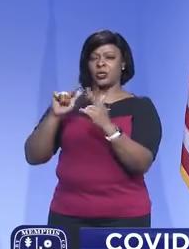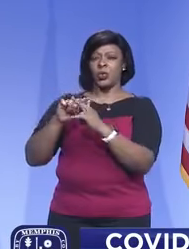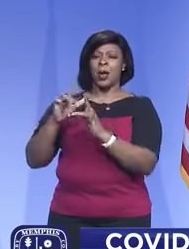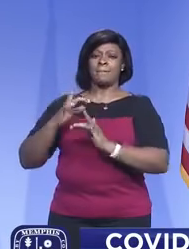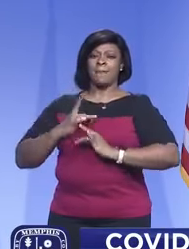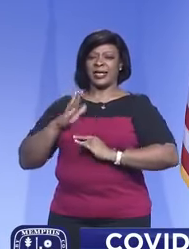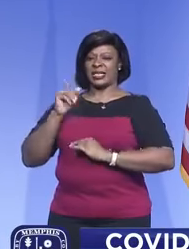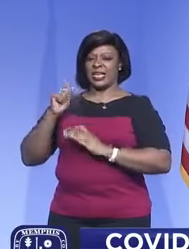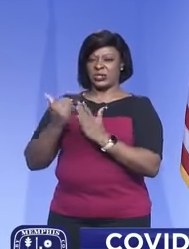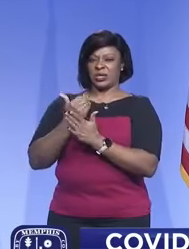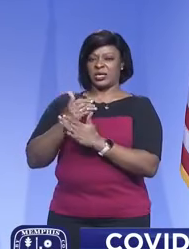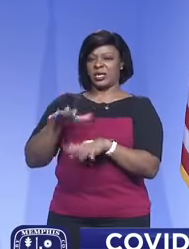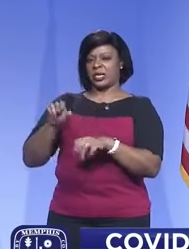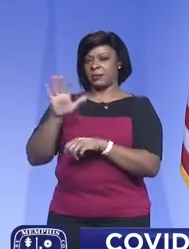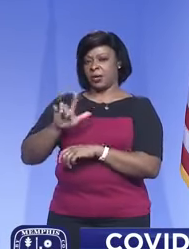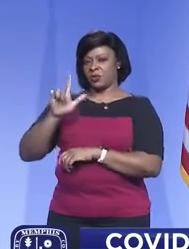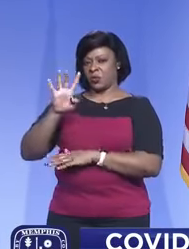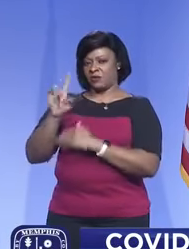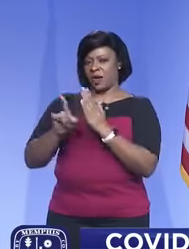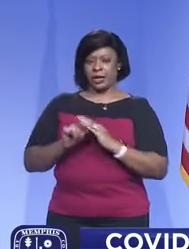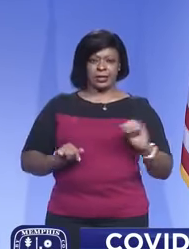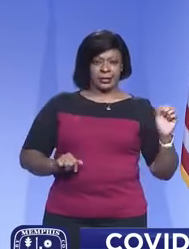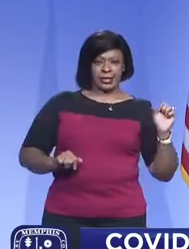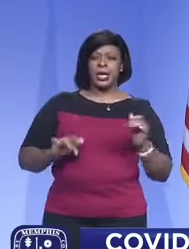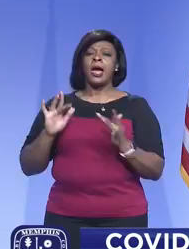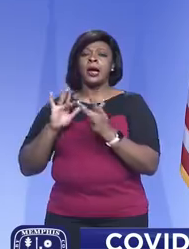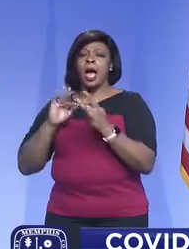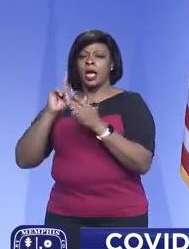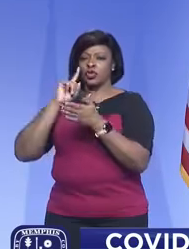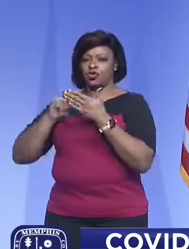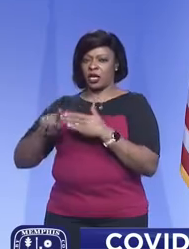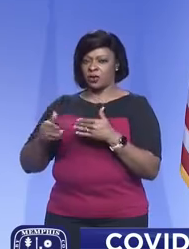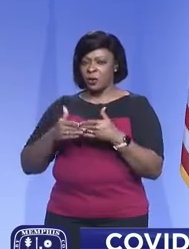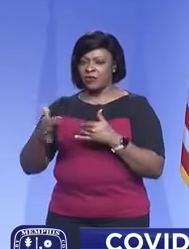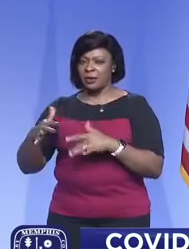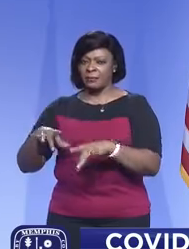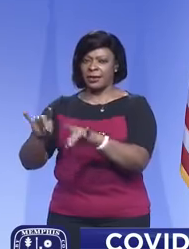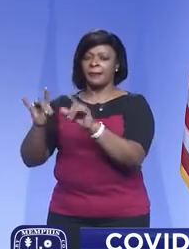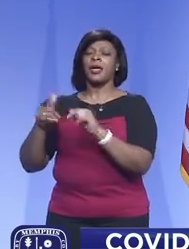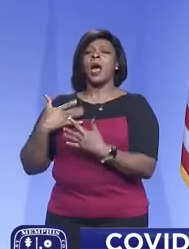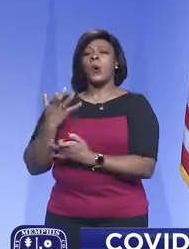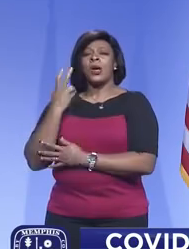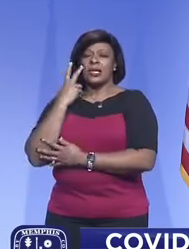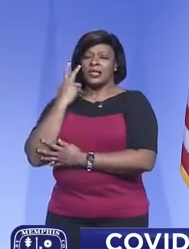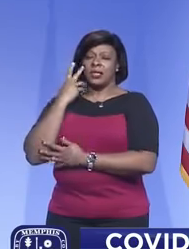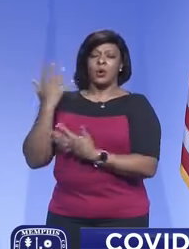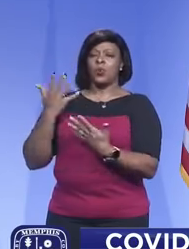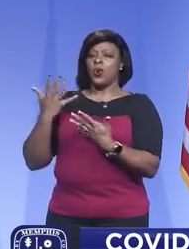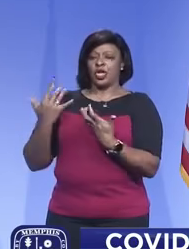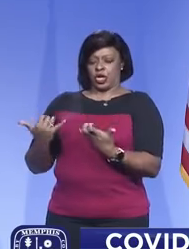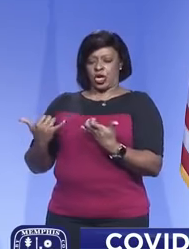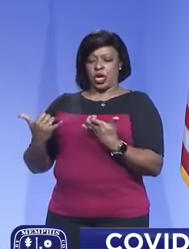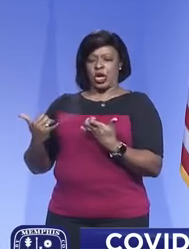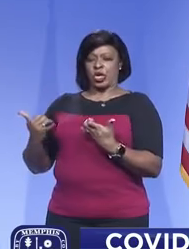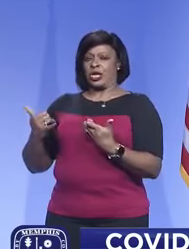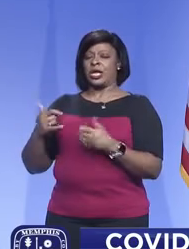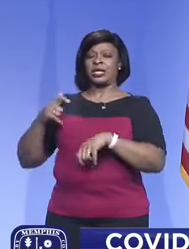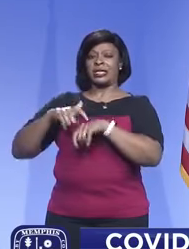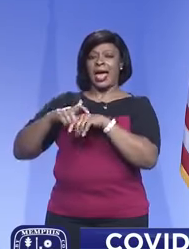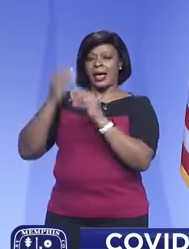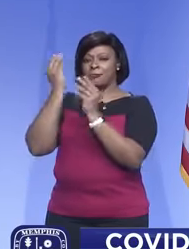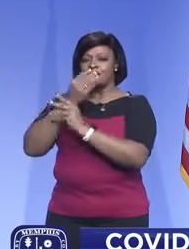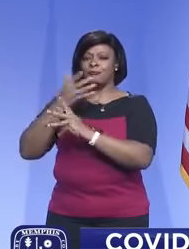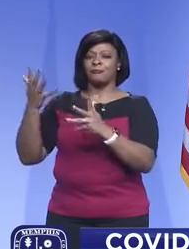case was about 24 hours, yes. And then contact tracing would go from there. I wanted to see what the current turnaround time for